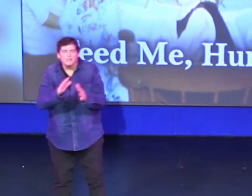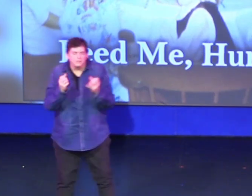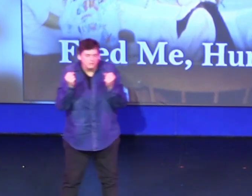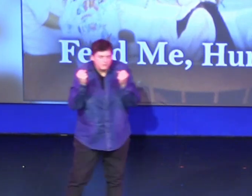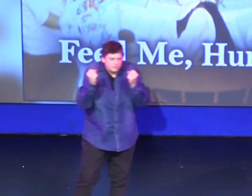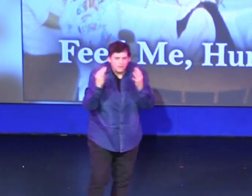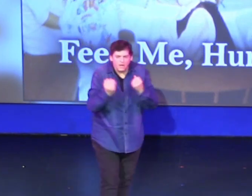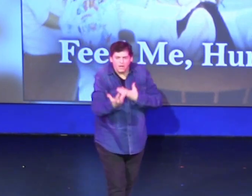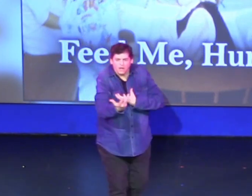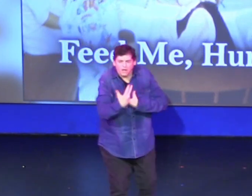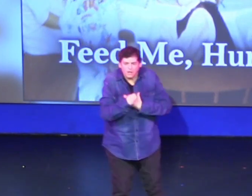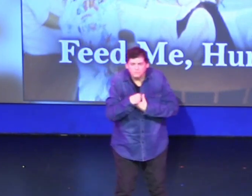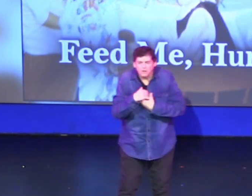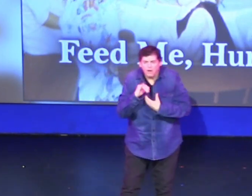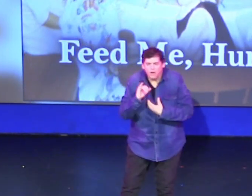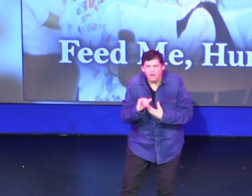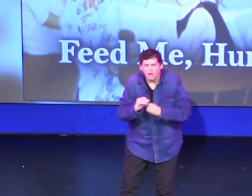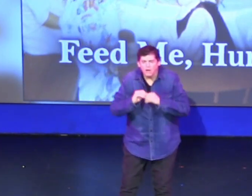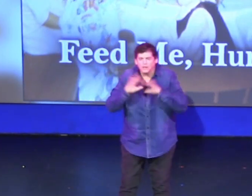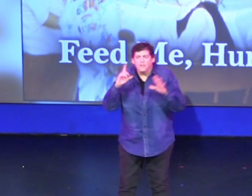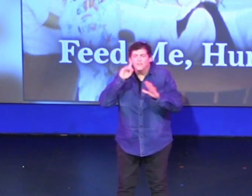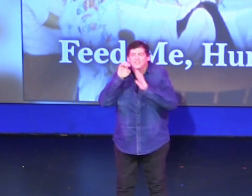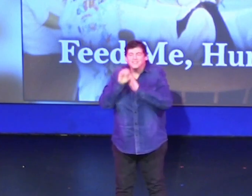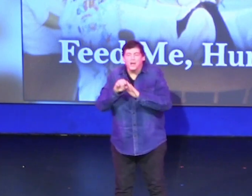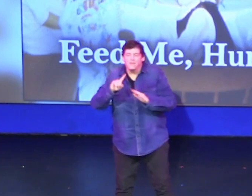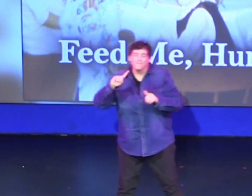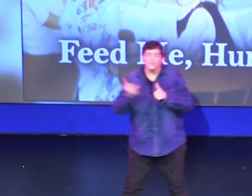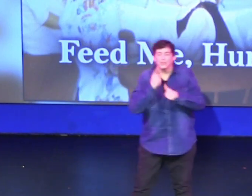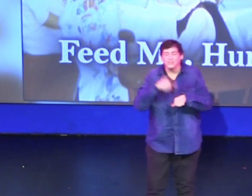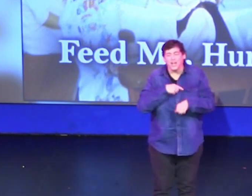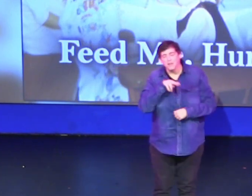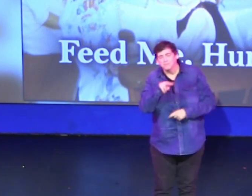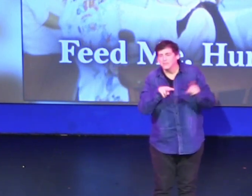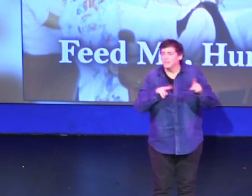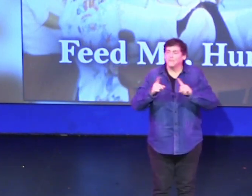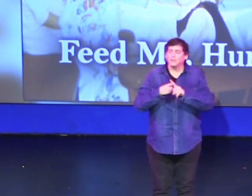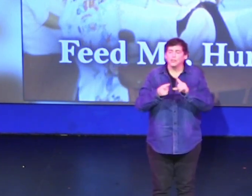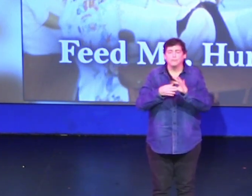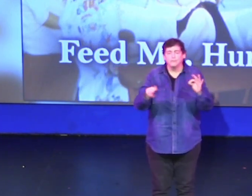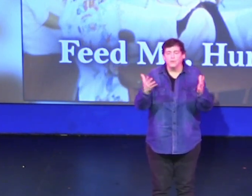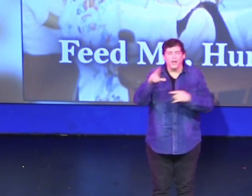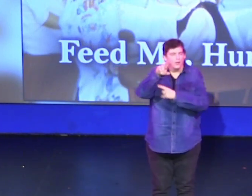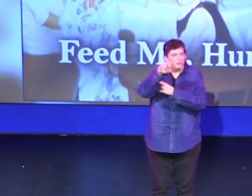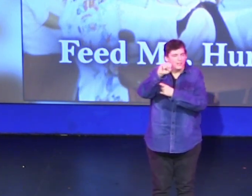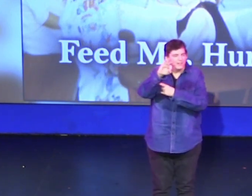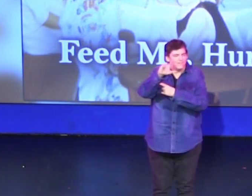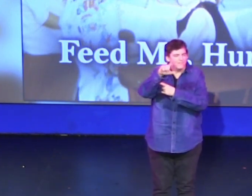from sign language, it was just amazing. I had never seen anything like that. I remember on that day, he